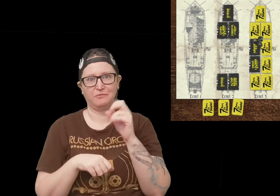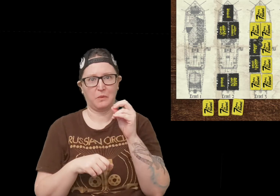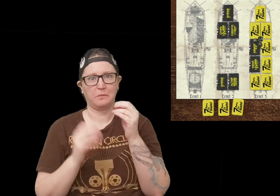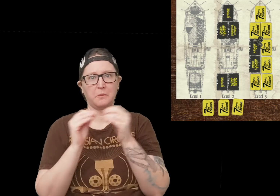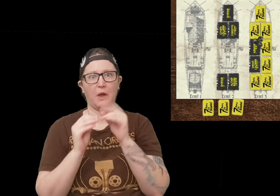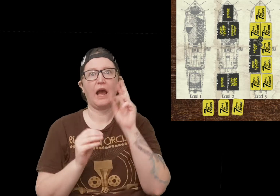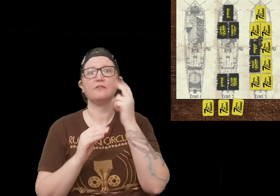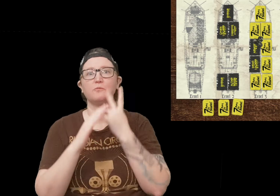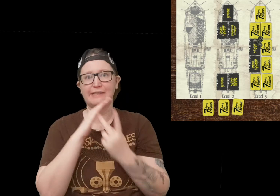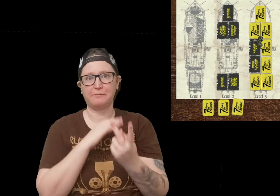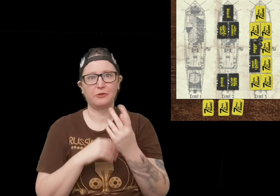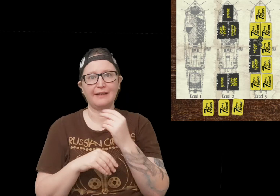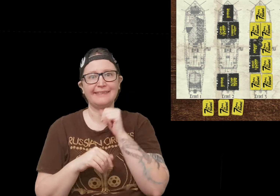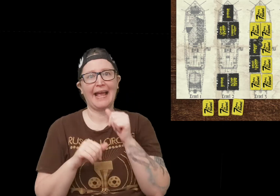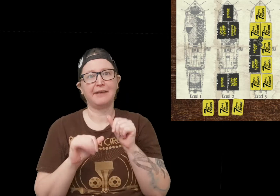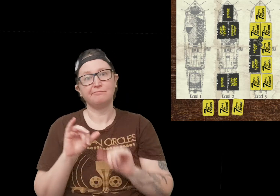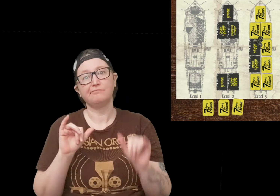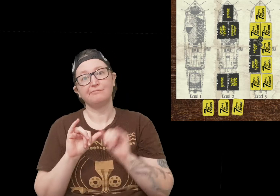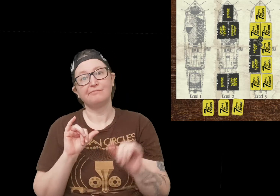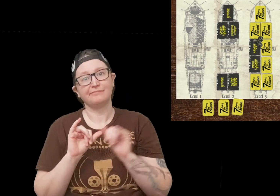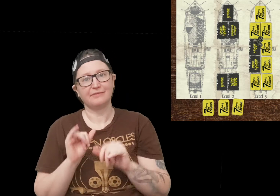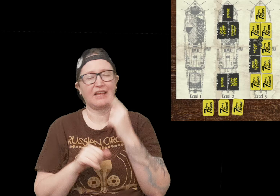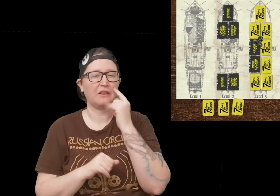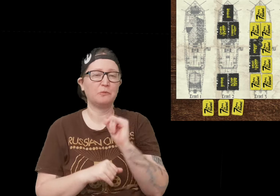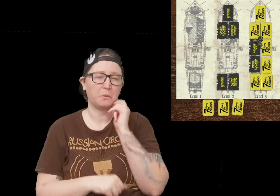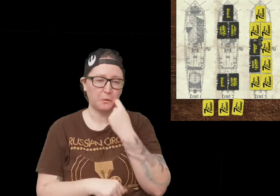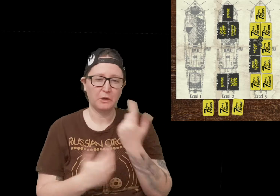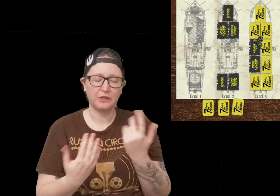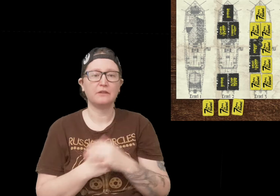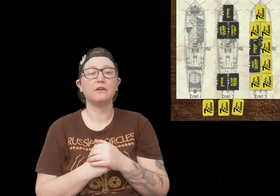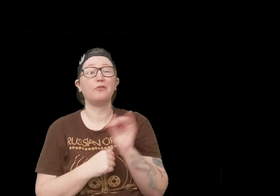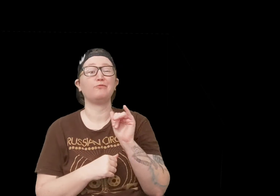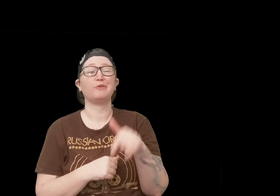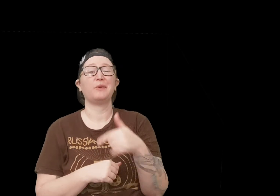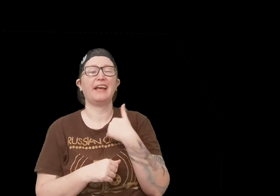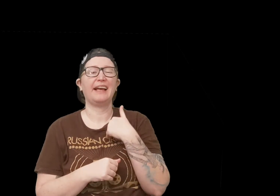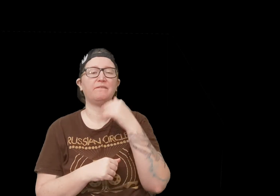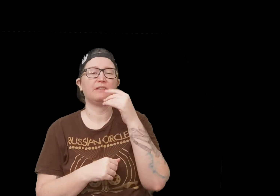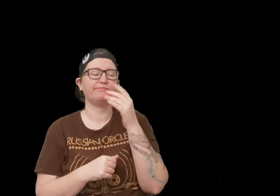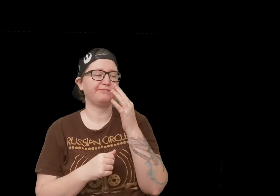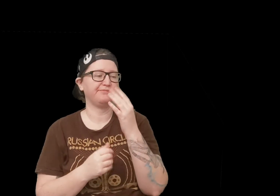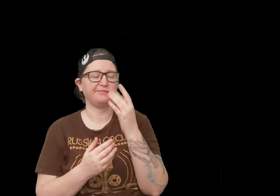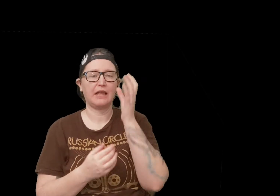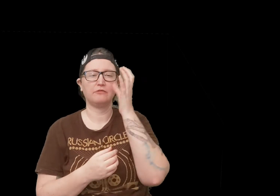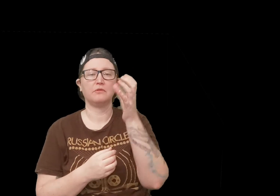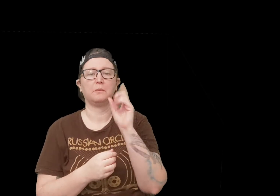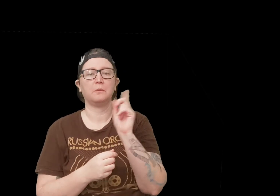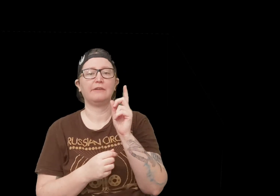different layout. So it's a little bit more unpredictable, not just the same, humdrum thing, which I think is cool. And